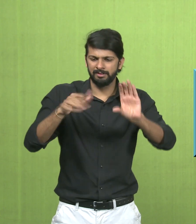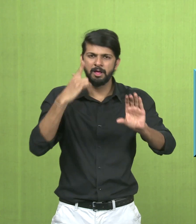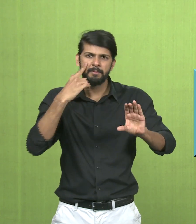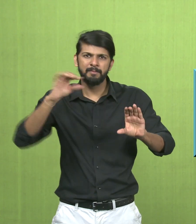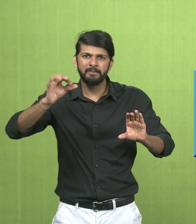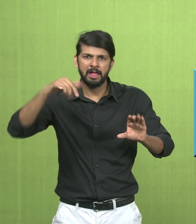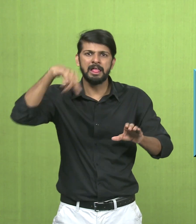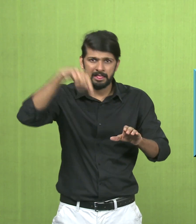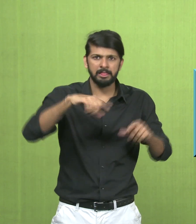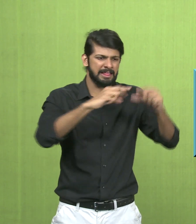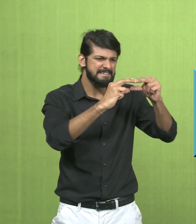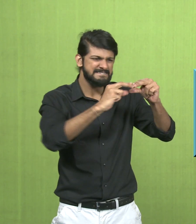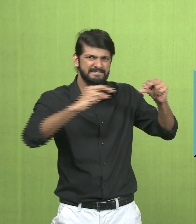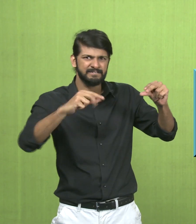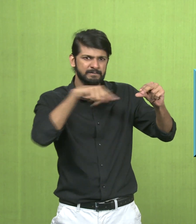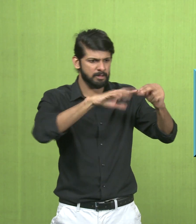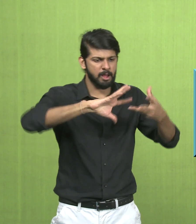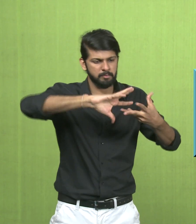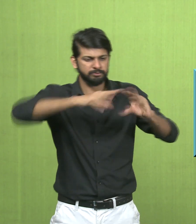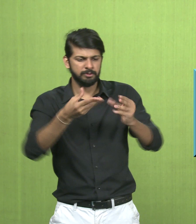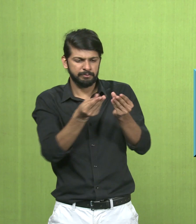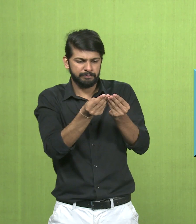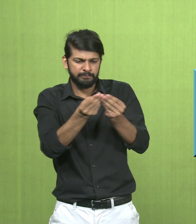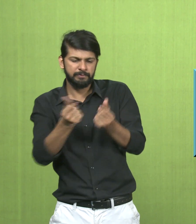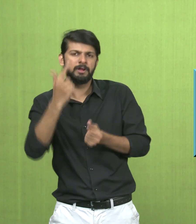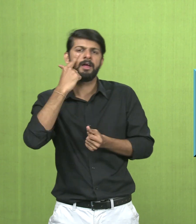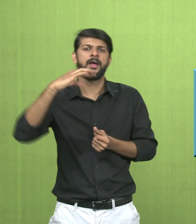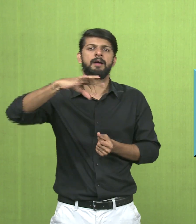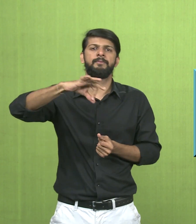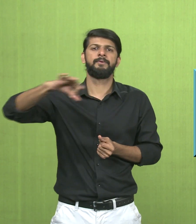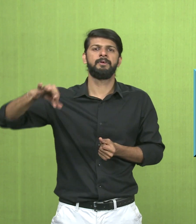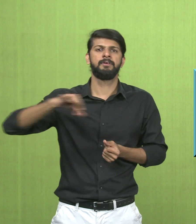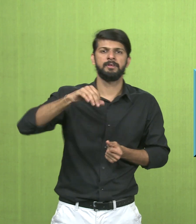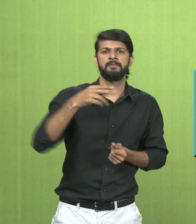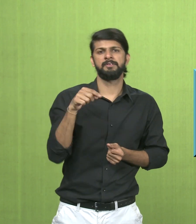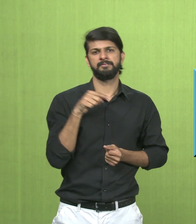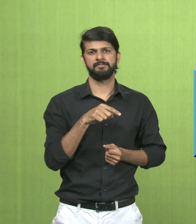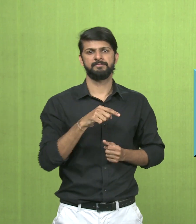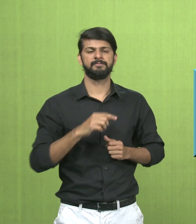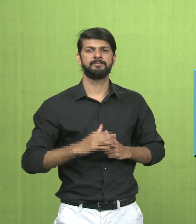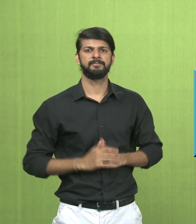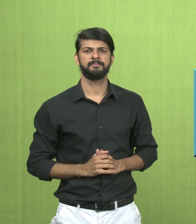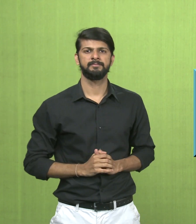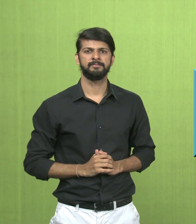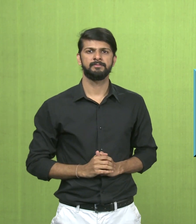turmeric powder or haldi,